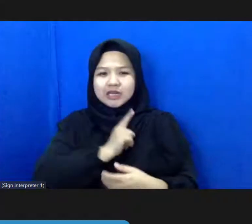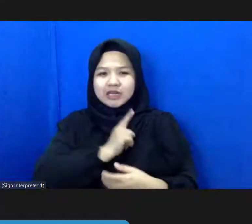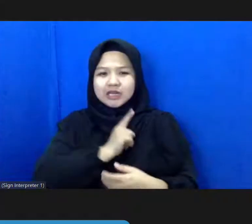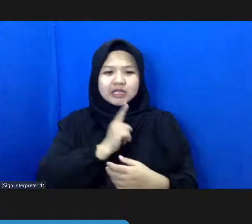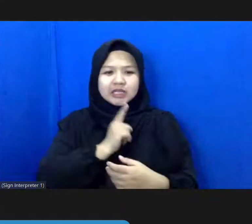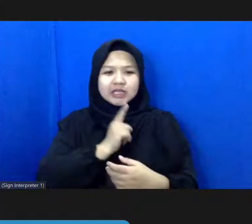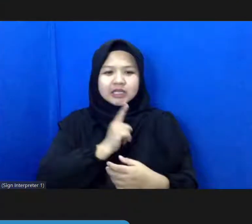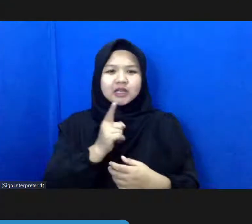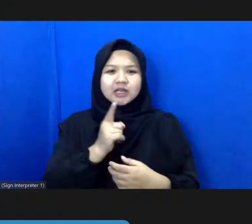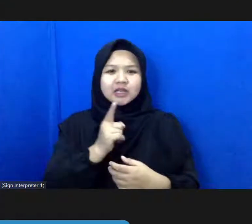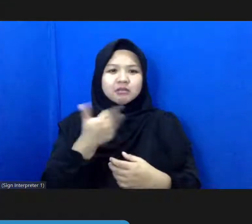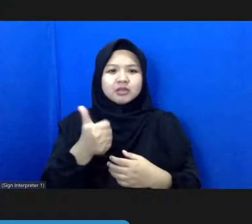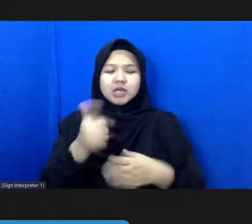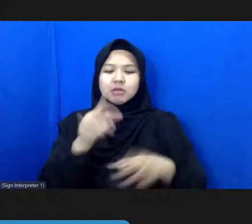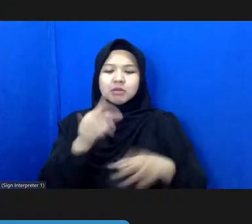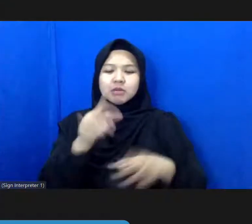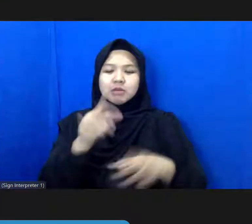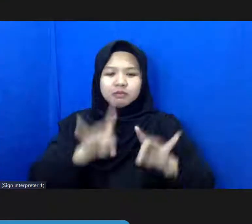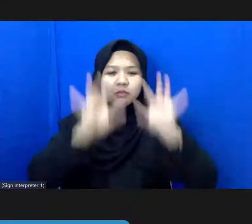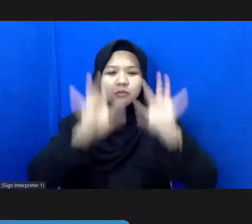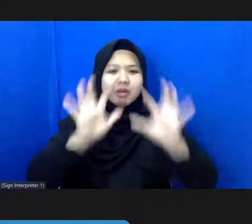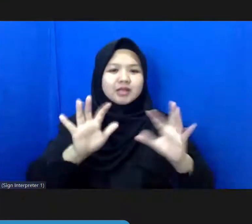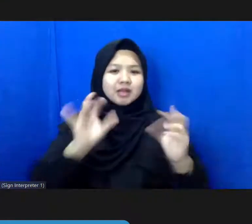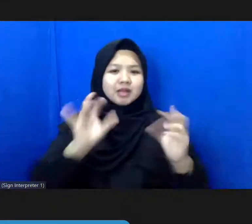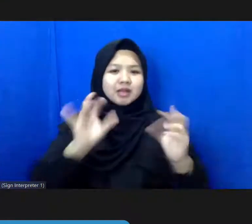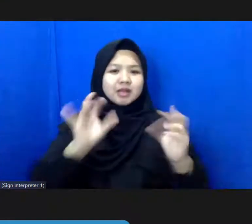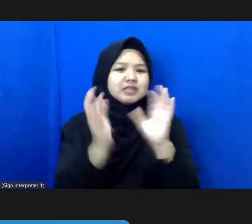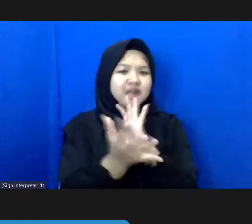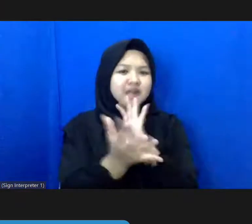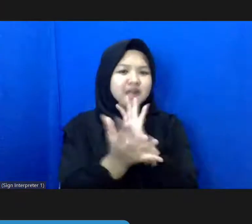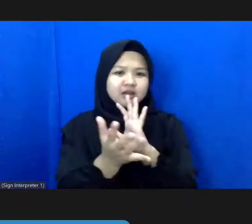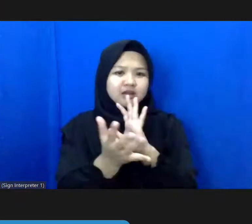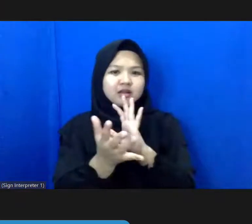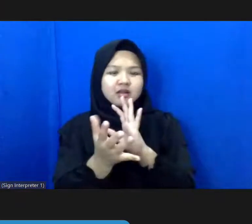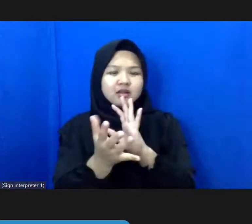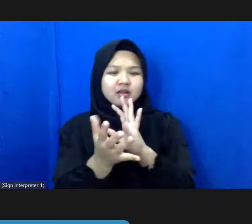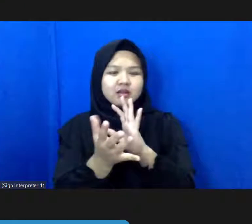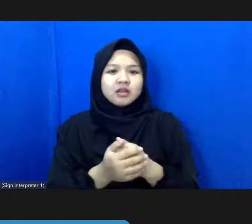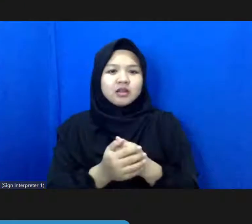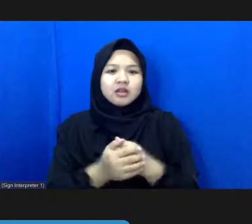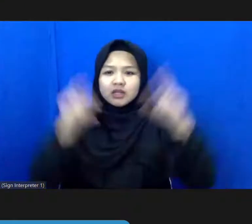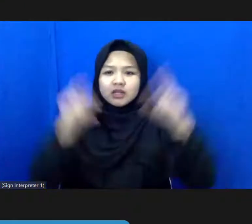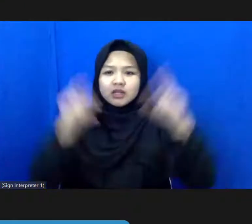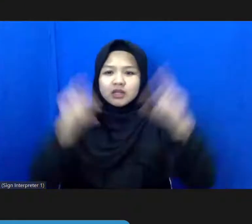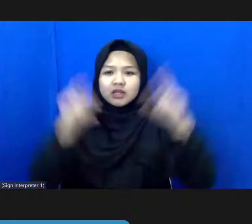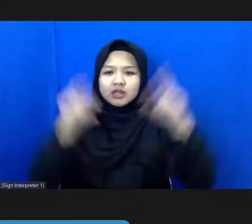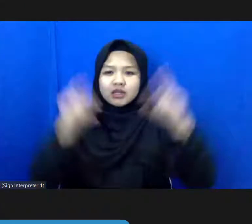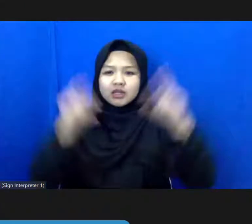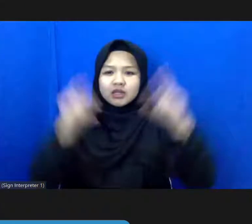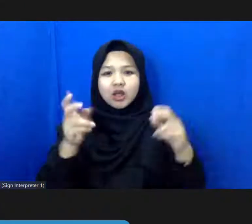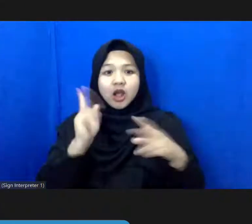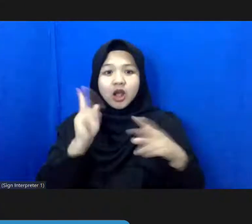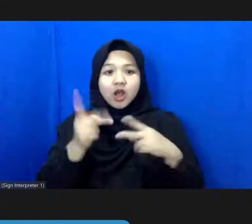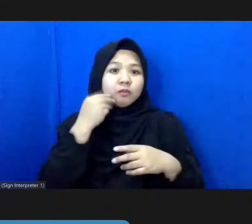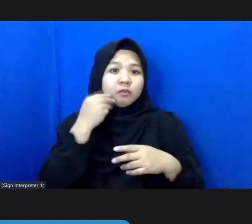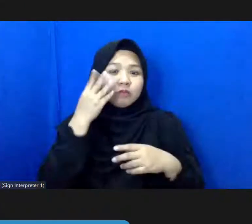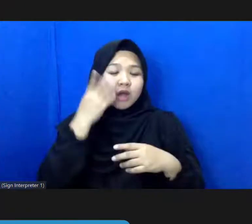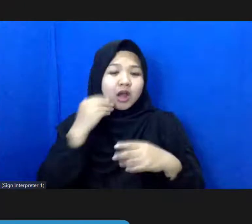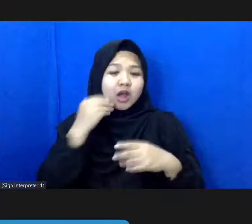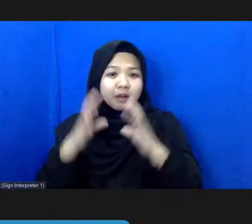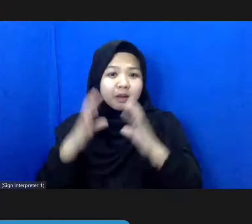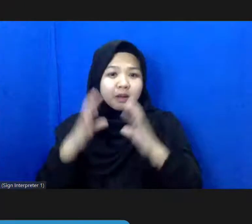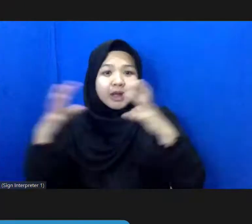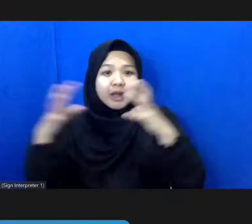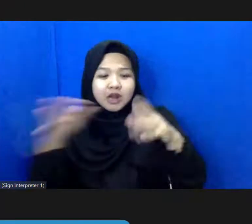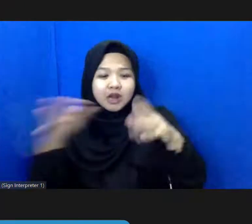manage the multi hazards, but the issue is the more you have experience, the more you have training,